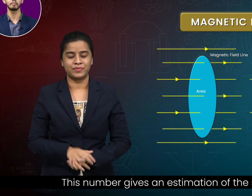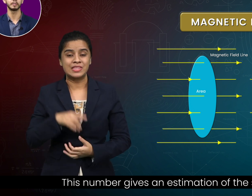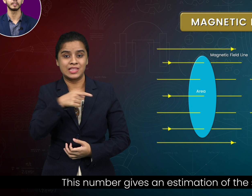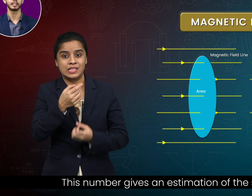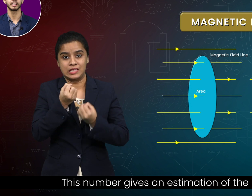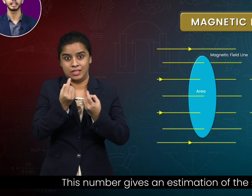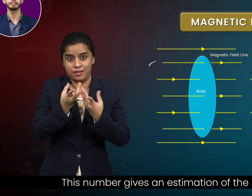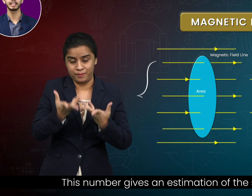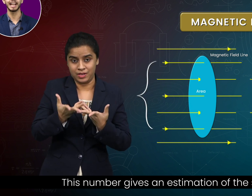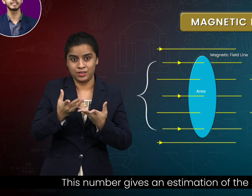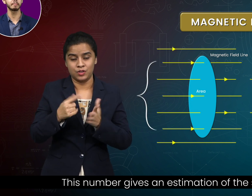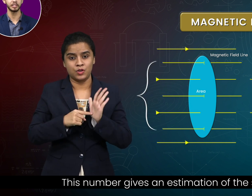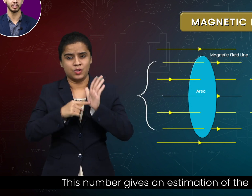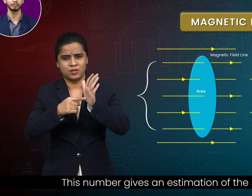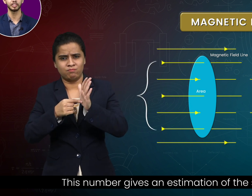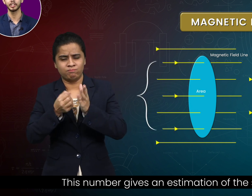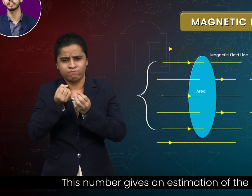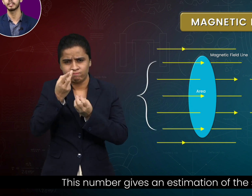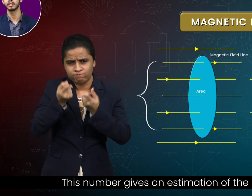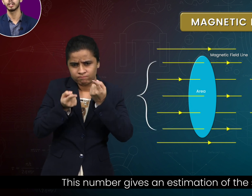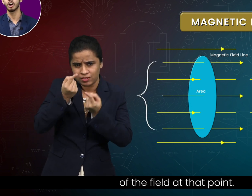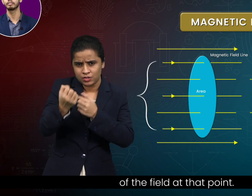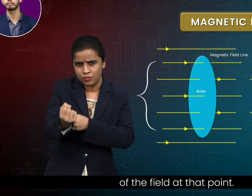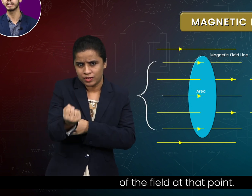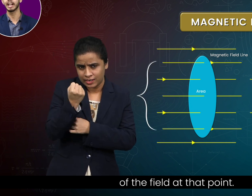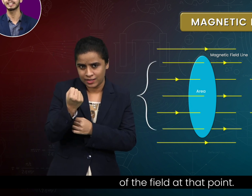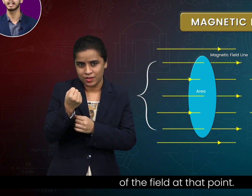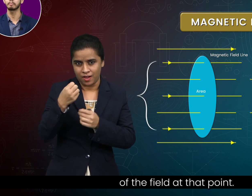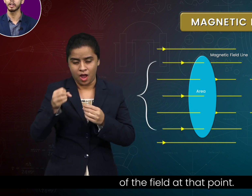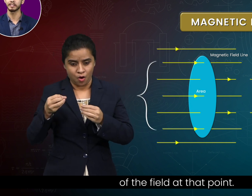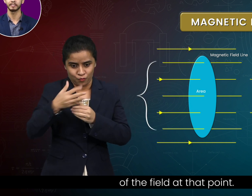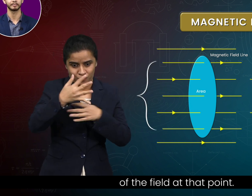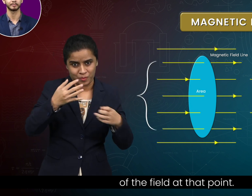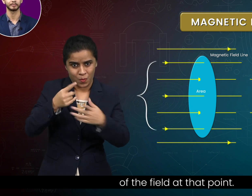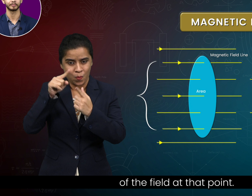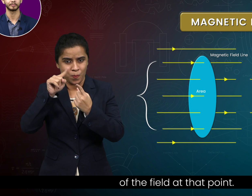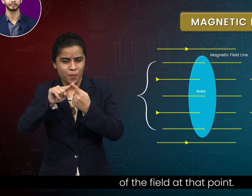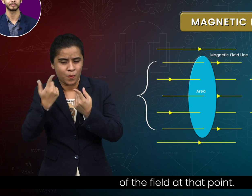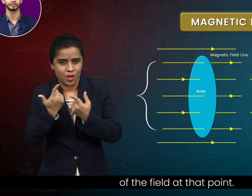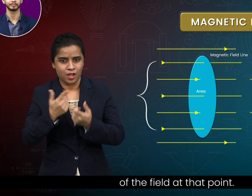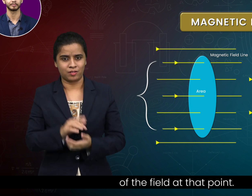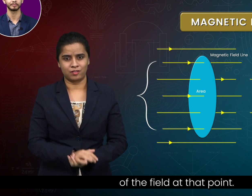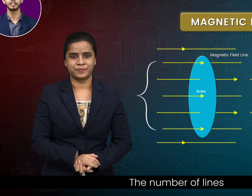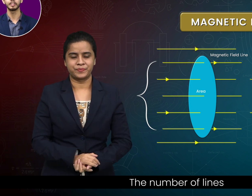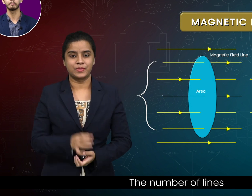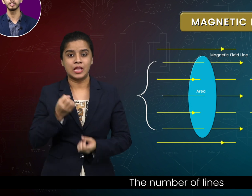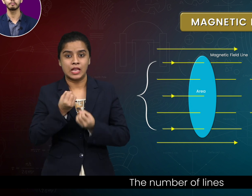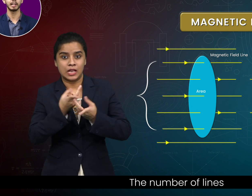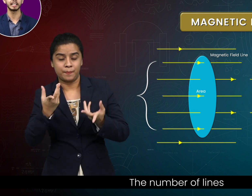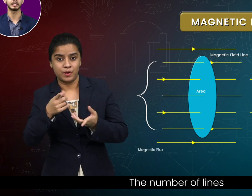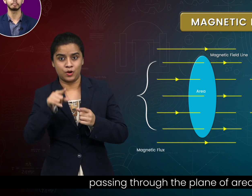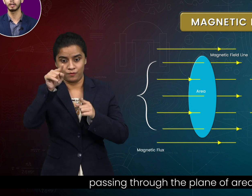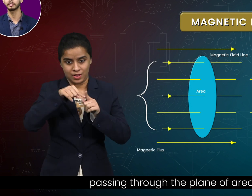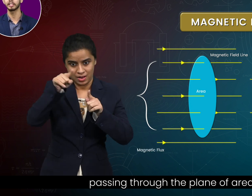This number gives an estimation of the strength of the field at that point. The number